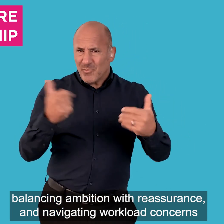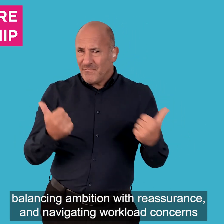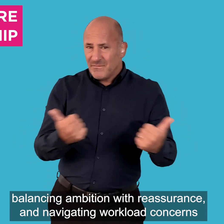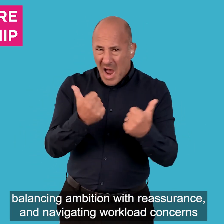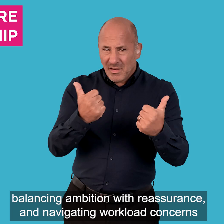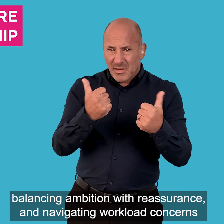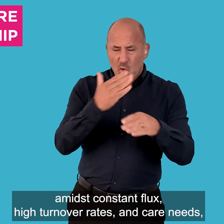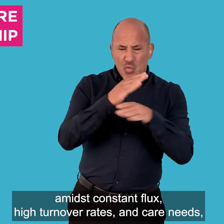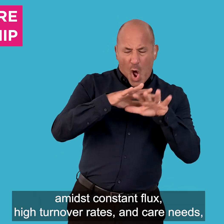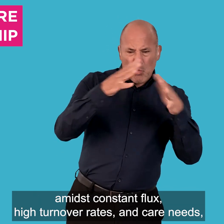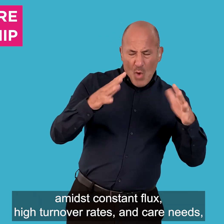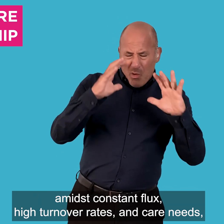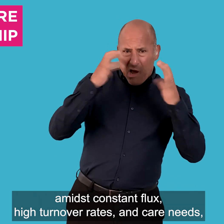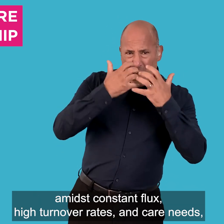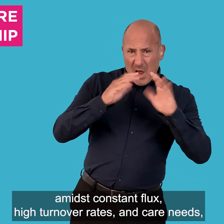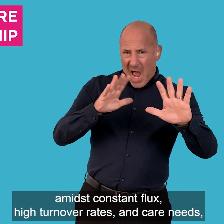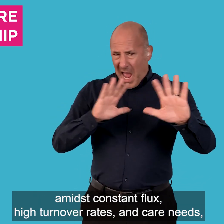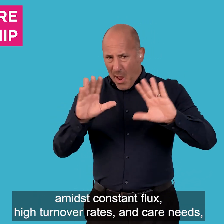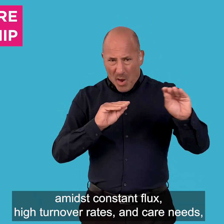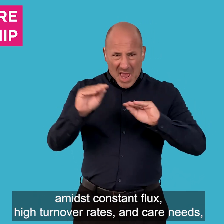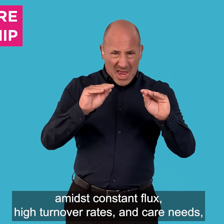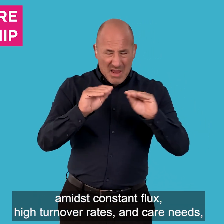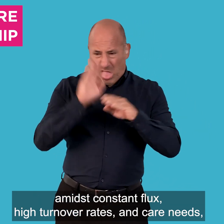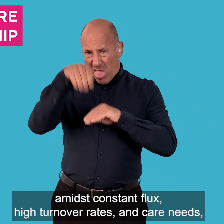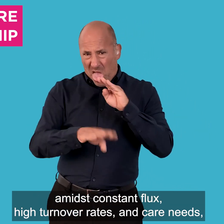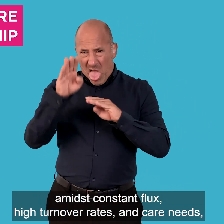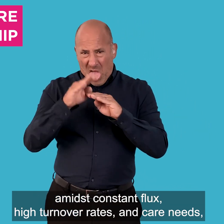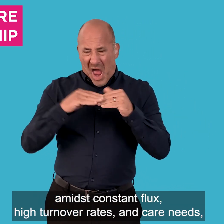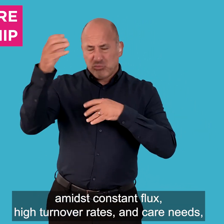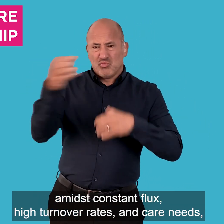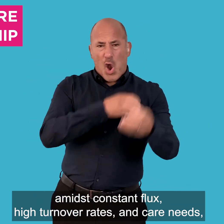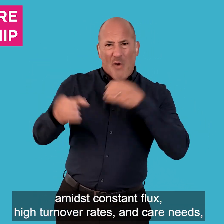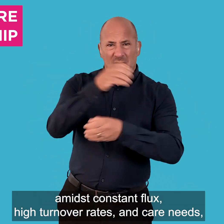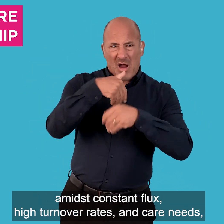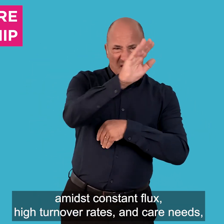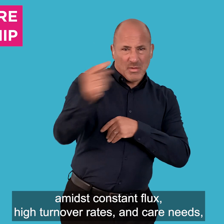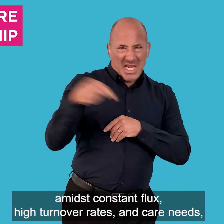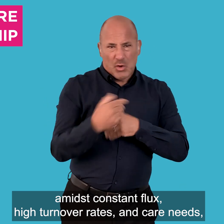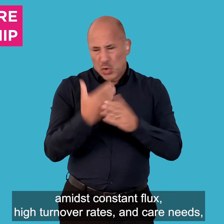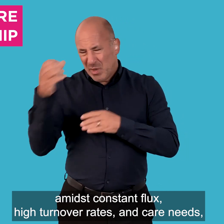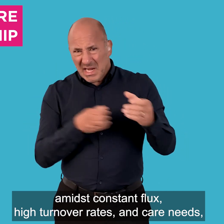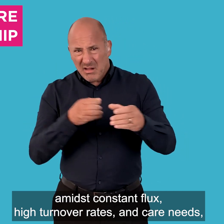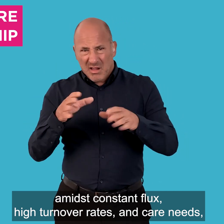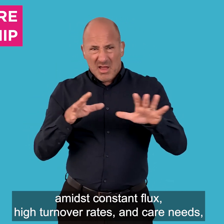concerns. Amidst constant flux, high turnover rates and care needs,